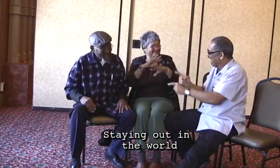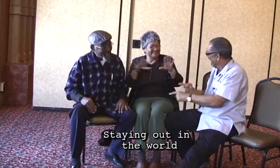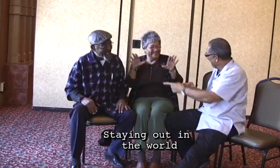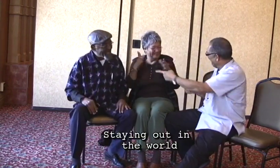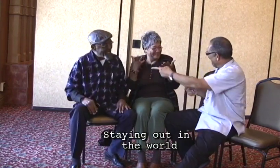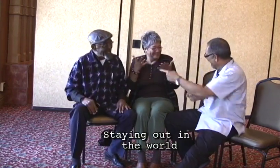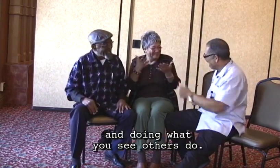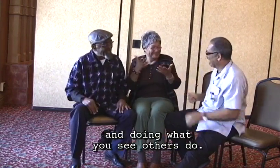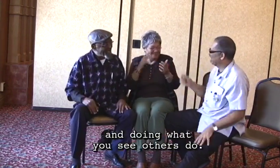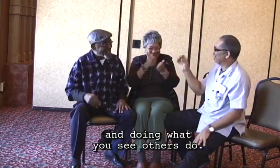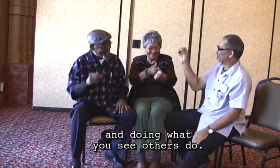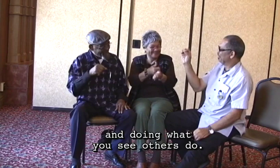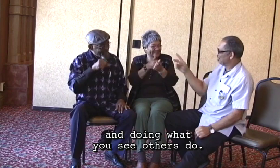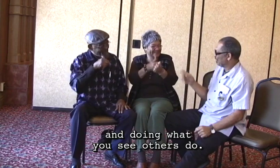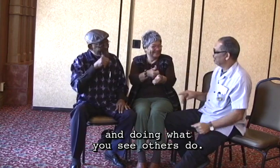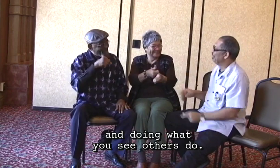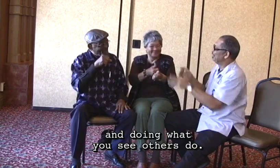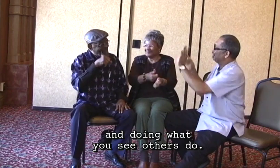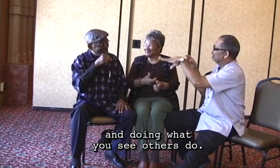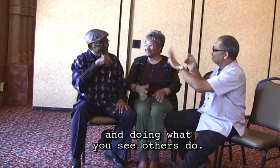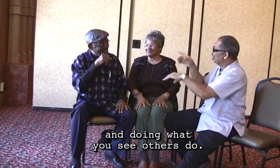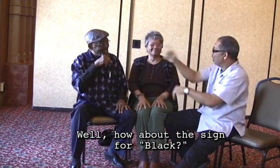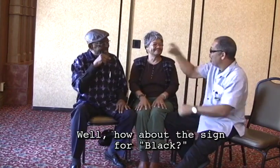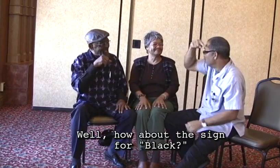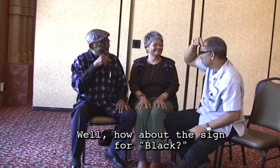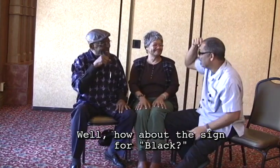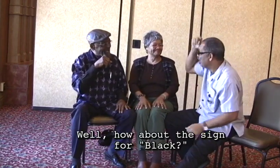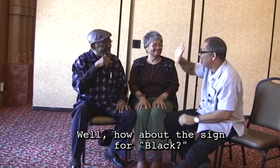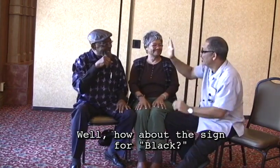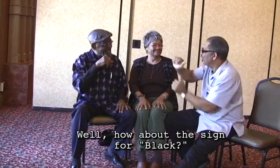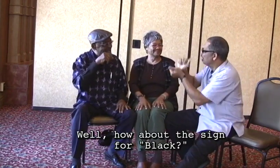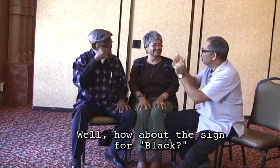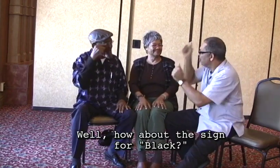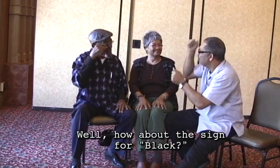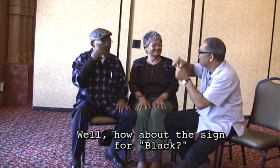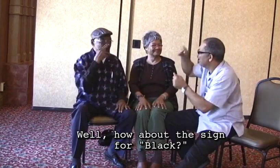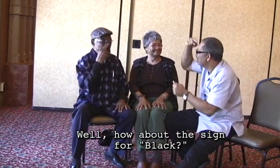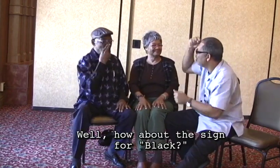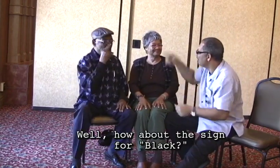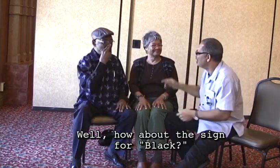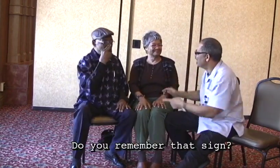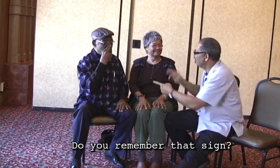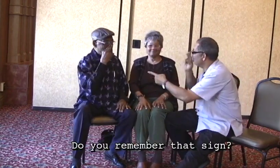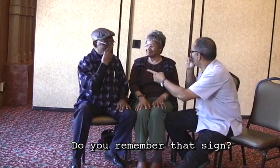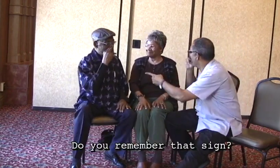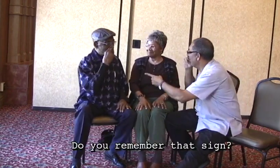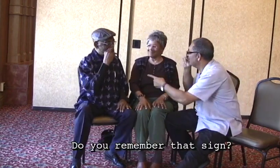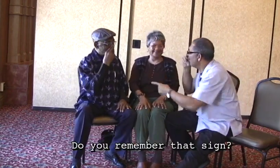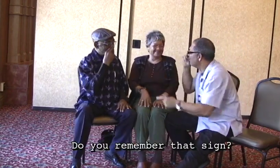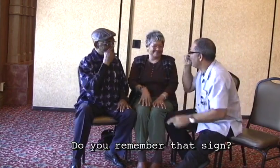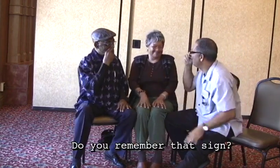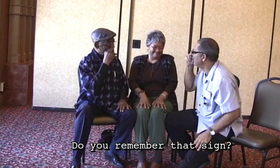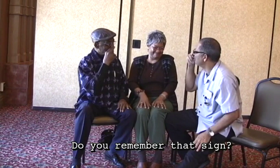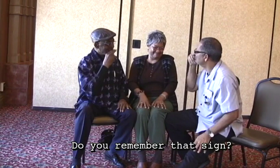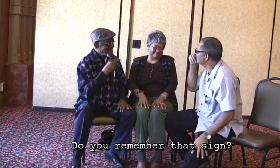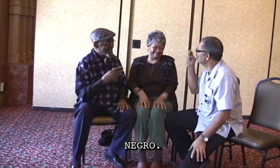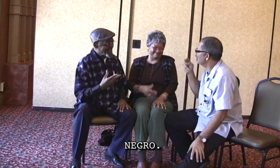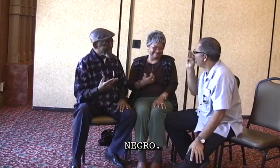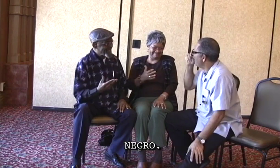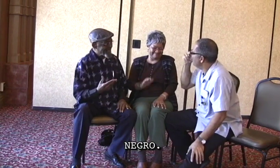in the world and doing what you see others do. Mm-hmm. Well, how about the sign for black? You remember that sign? Negro. That's right, Negro. Negro. That's what was